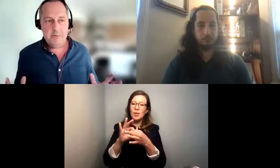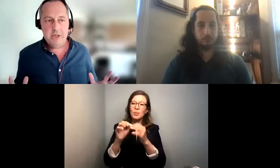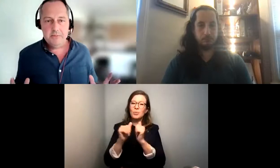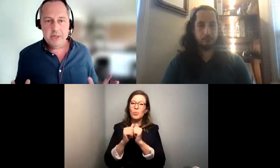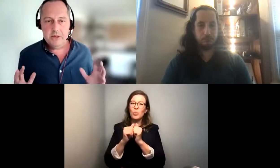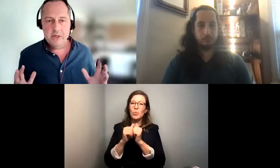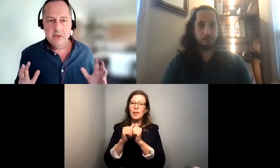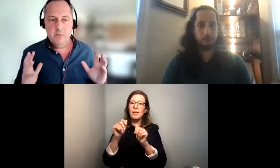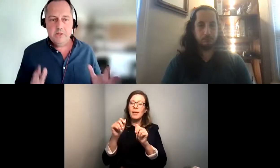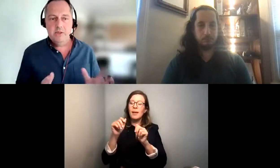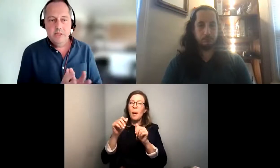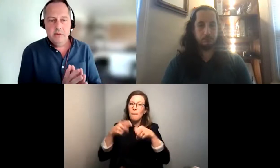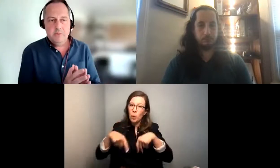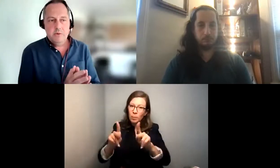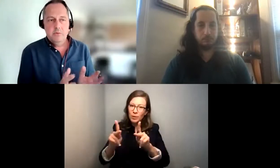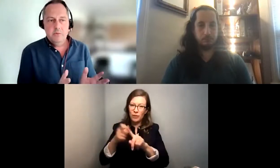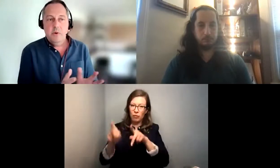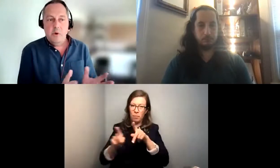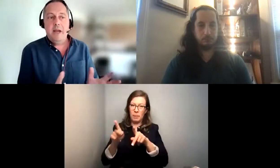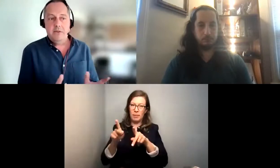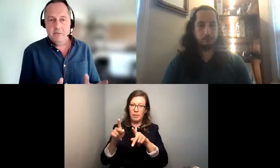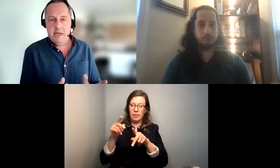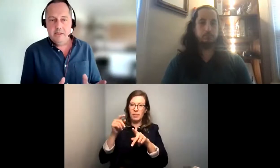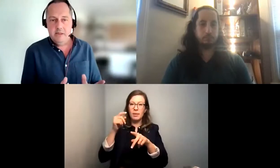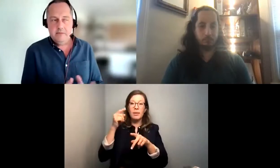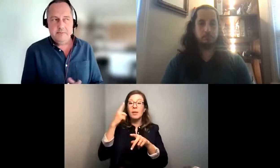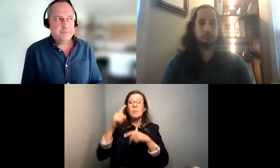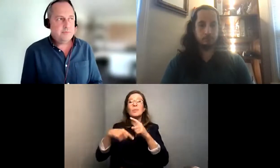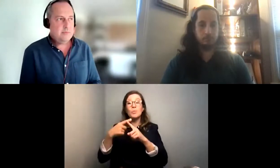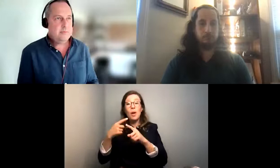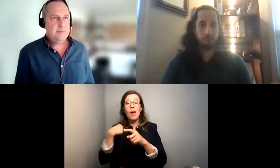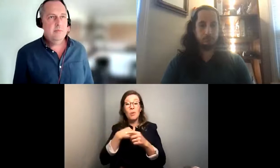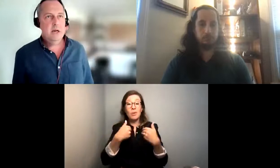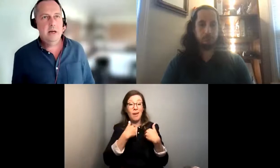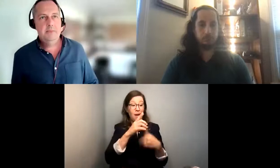people's permission, because when we have some data,